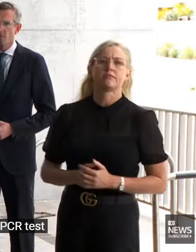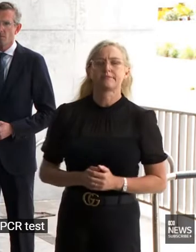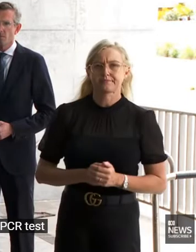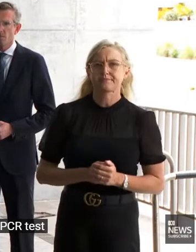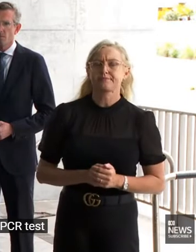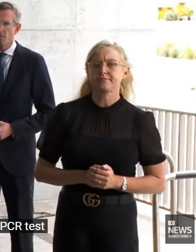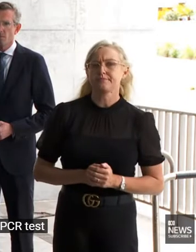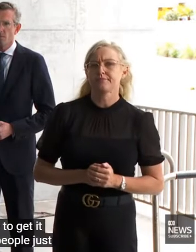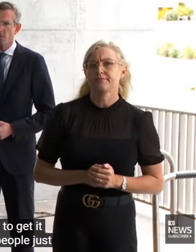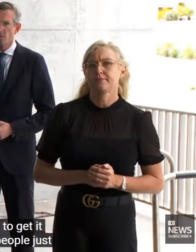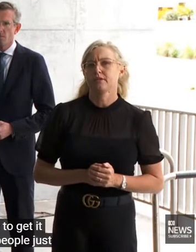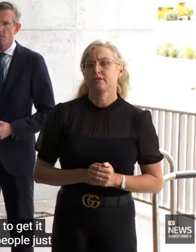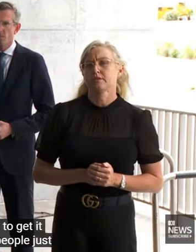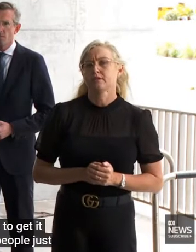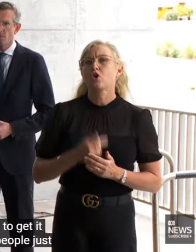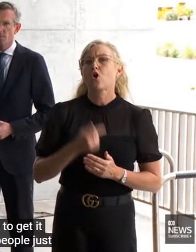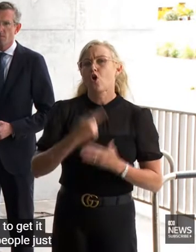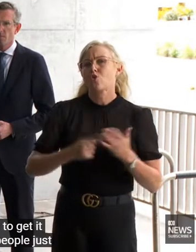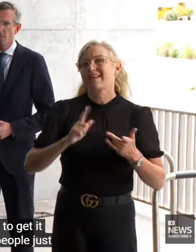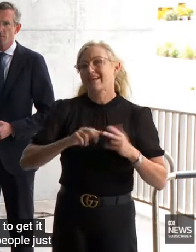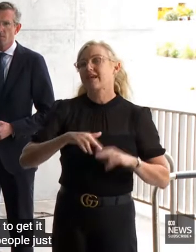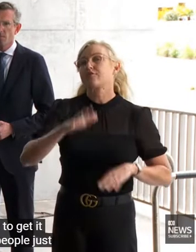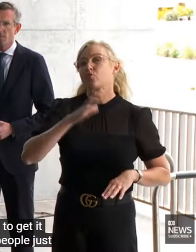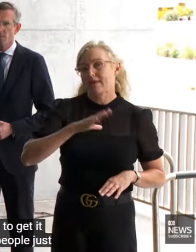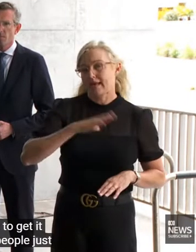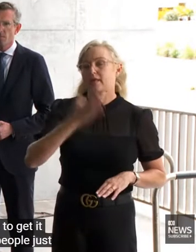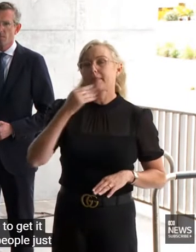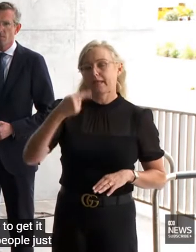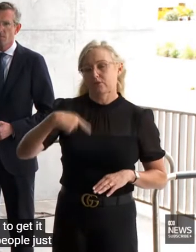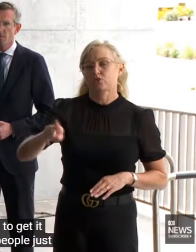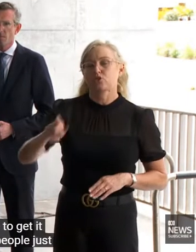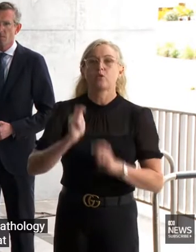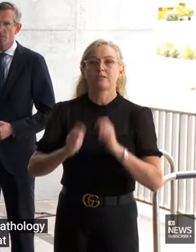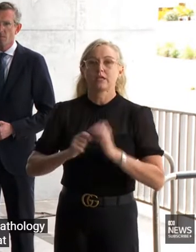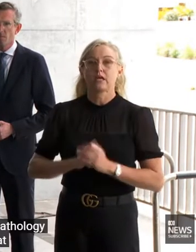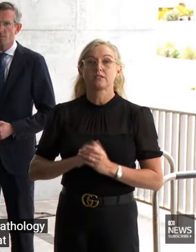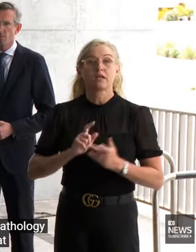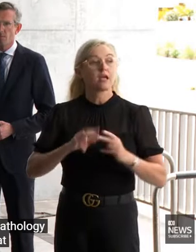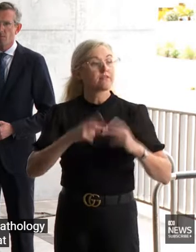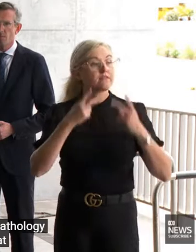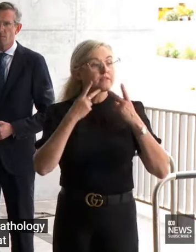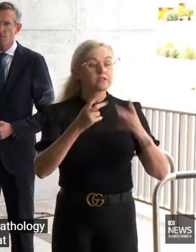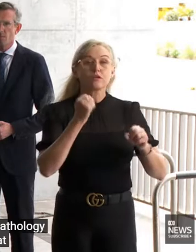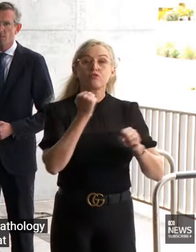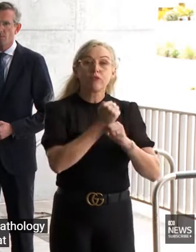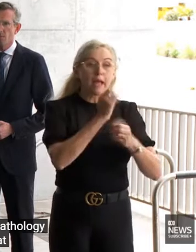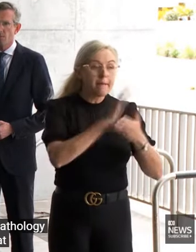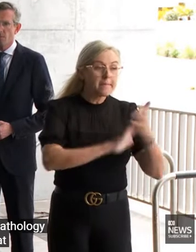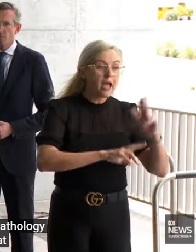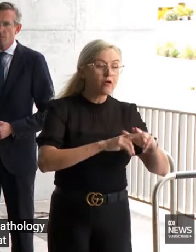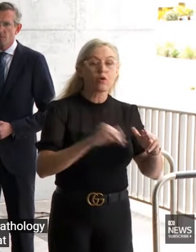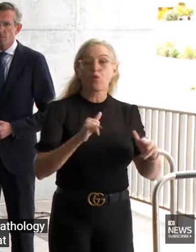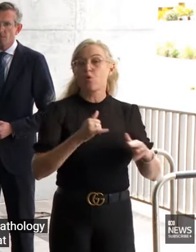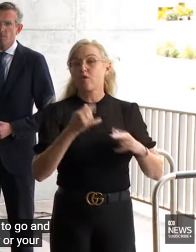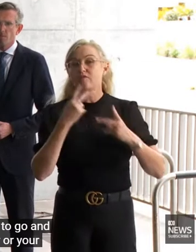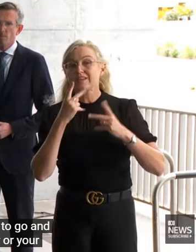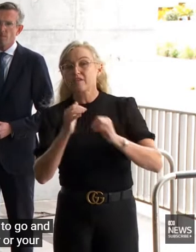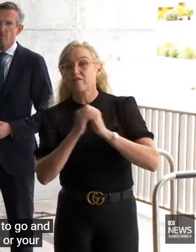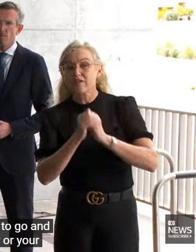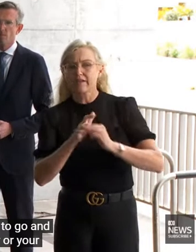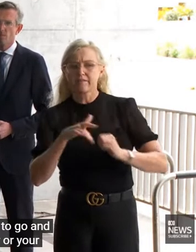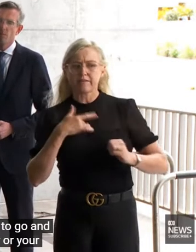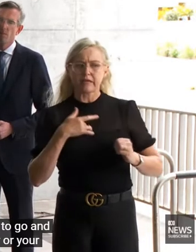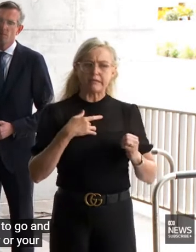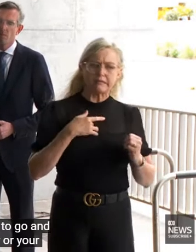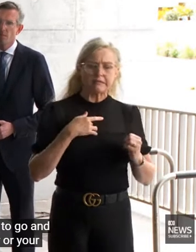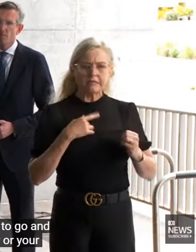and use our pathology system to that extent. So if you're going to go and see, Nan and Pop or or your friends and you feel like that you need to get it